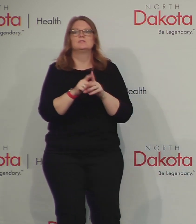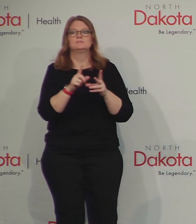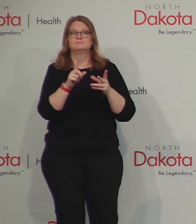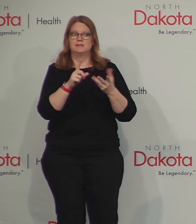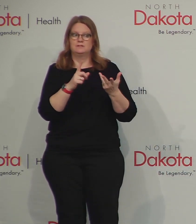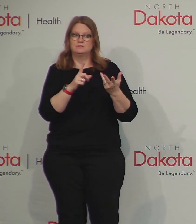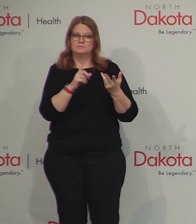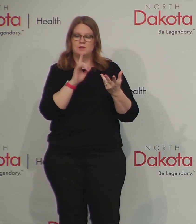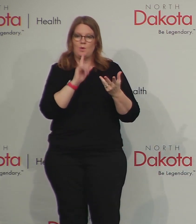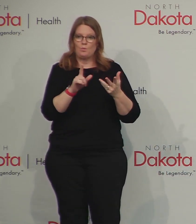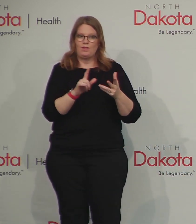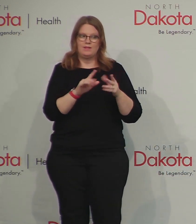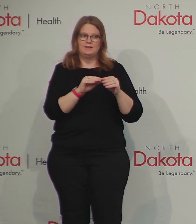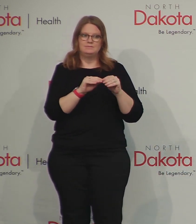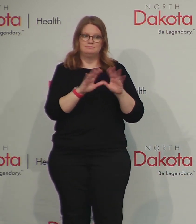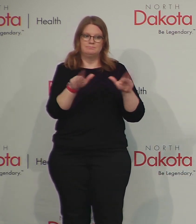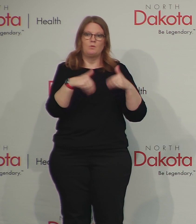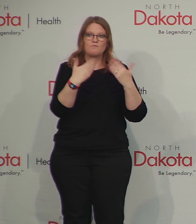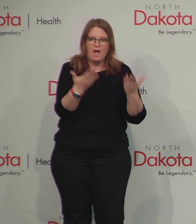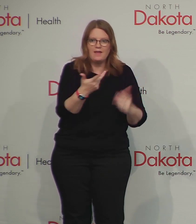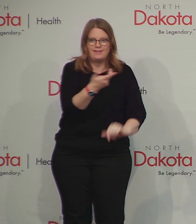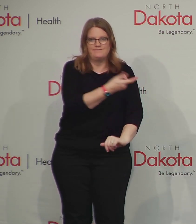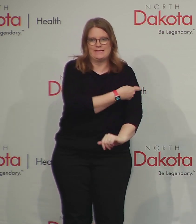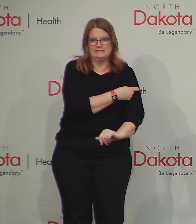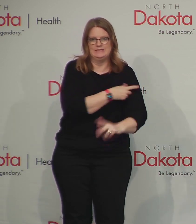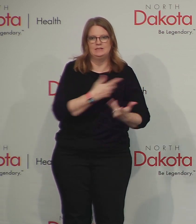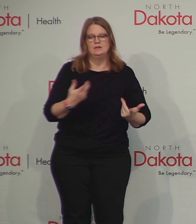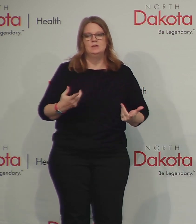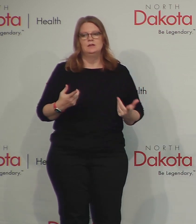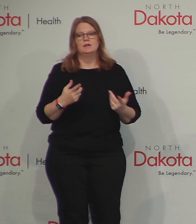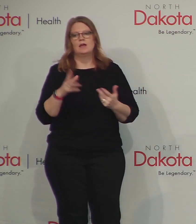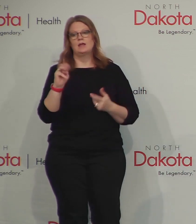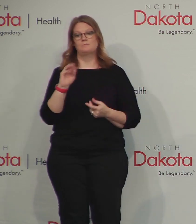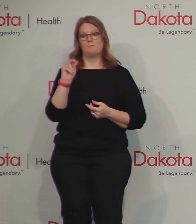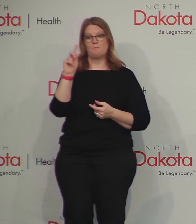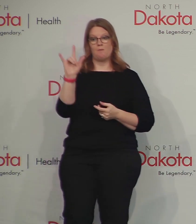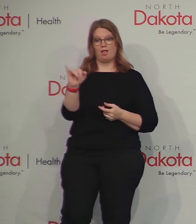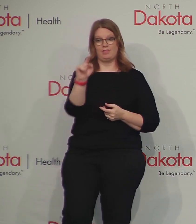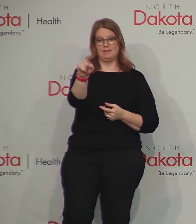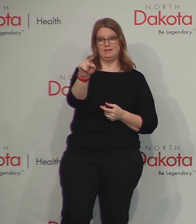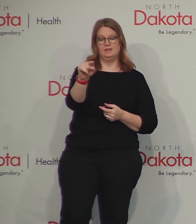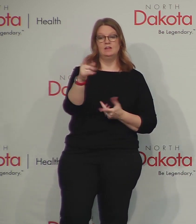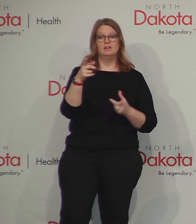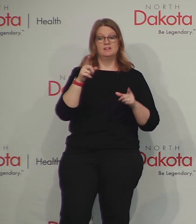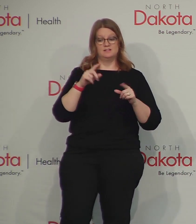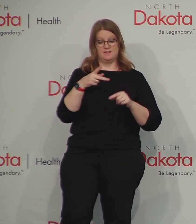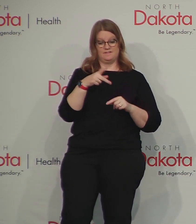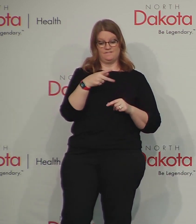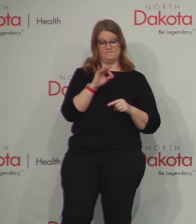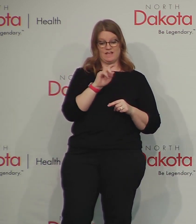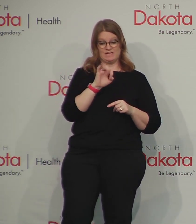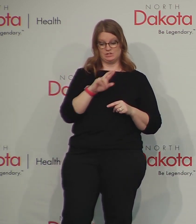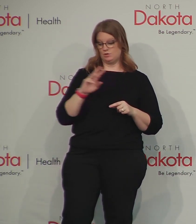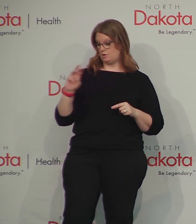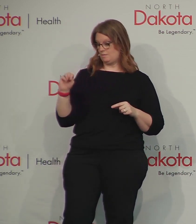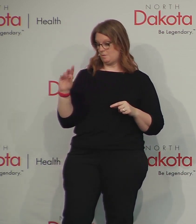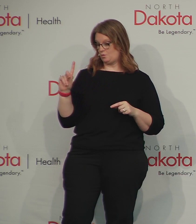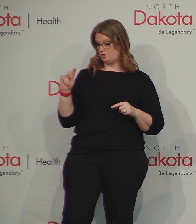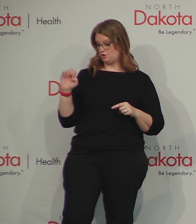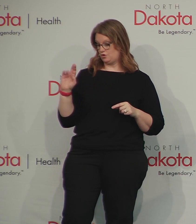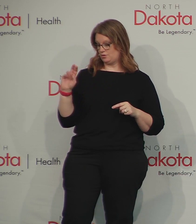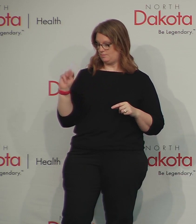vulnerable when we actually can deliver it. And as you heard from Molly, well, both of these, Pfizer and Moderna, both